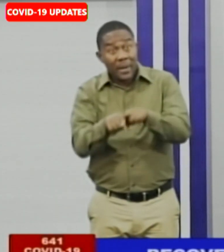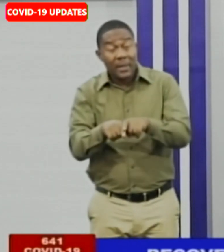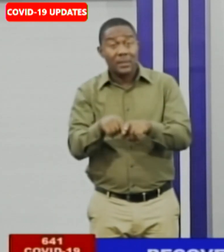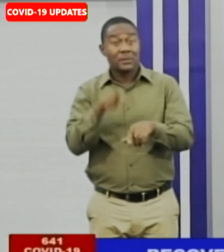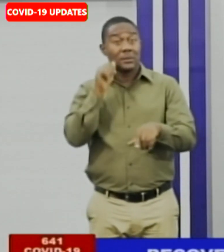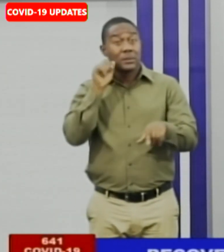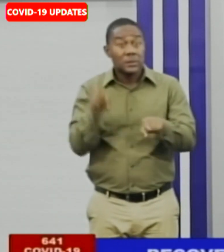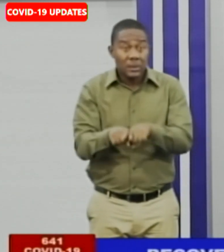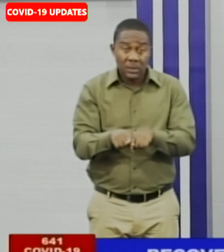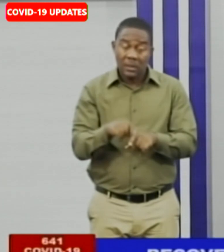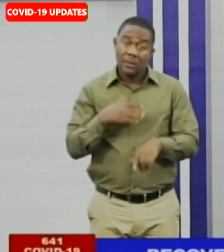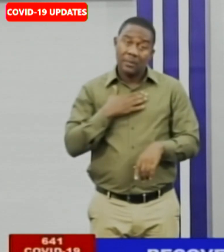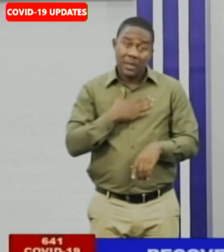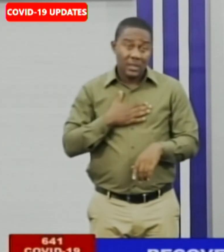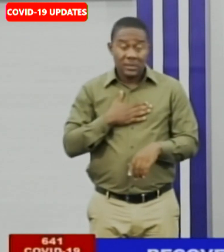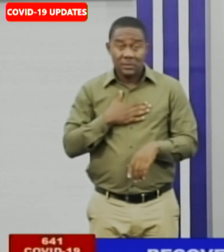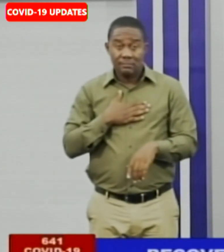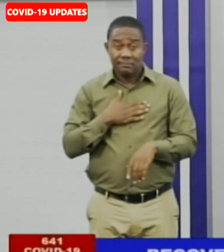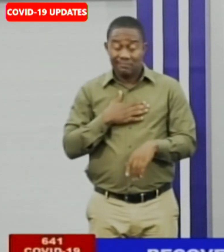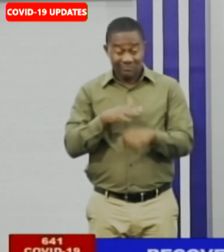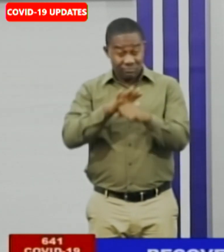COVID-19 and coronavirus